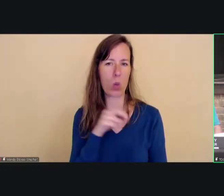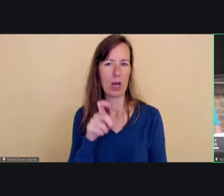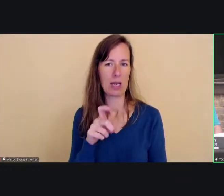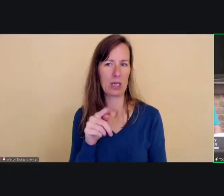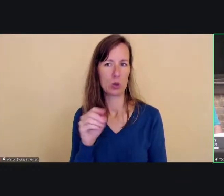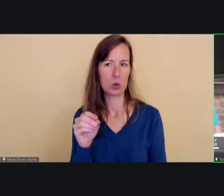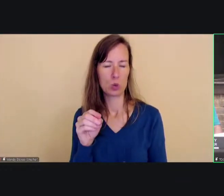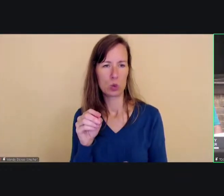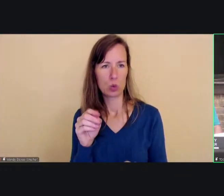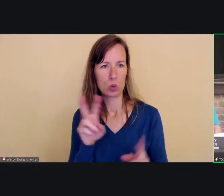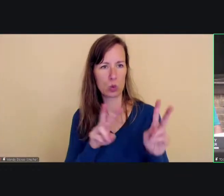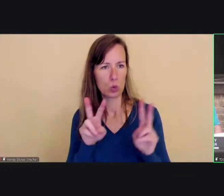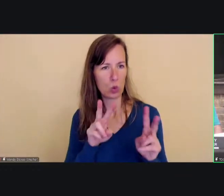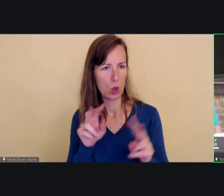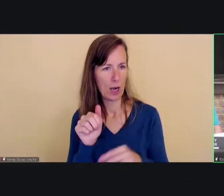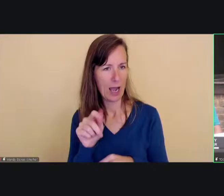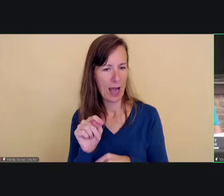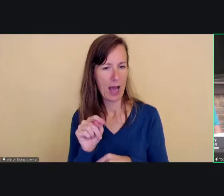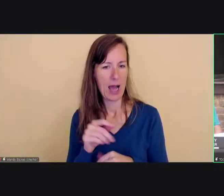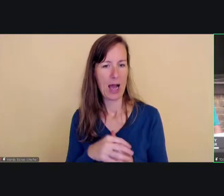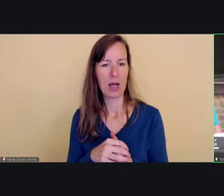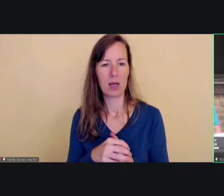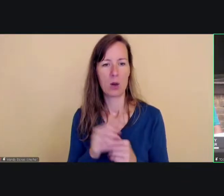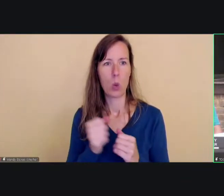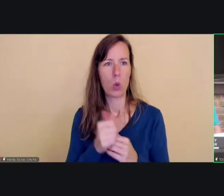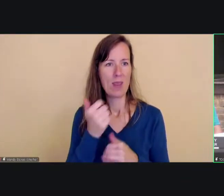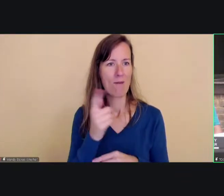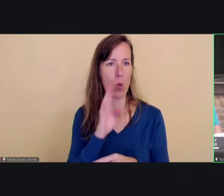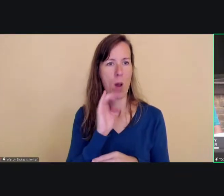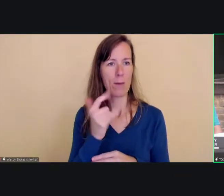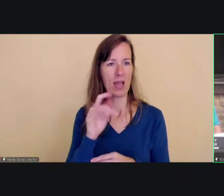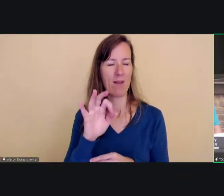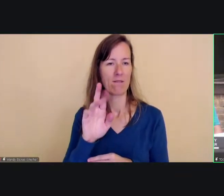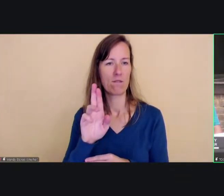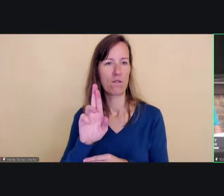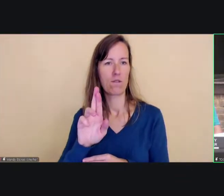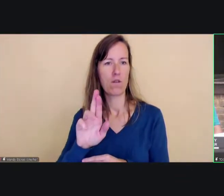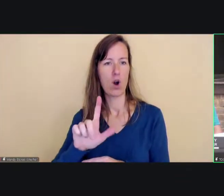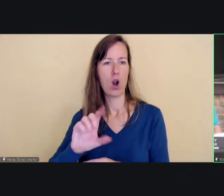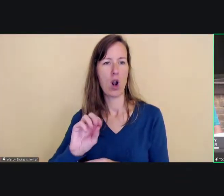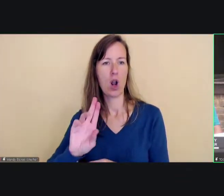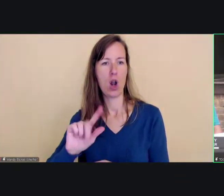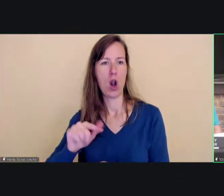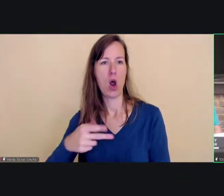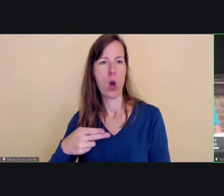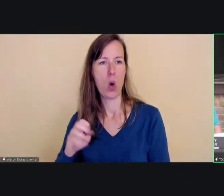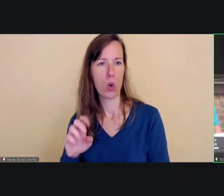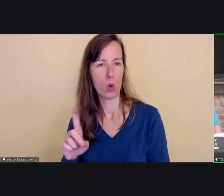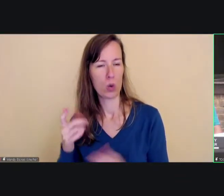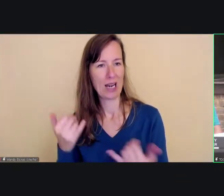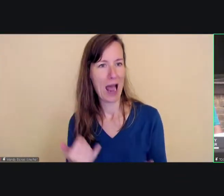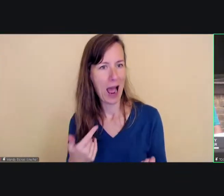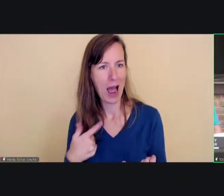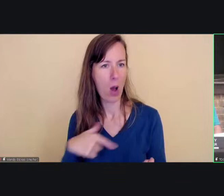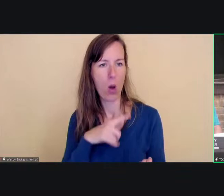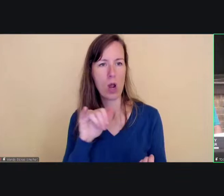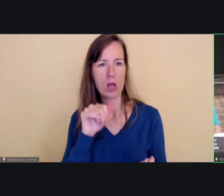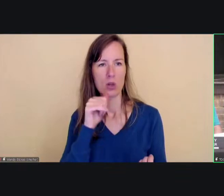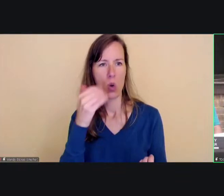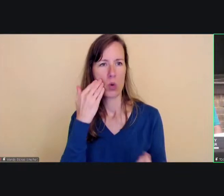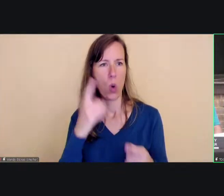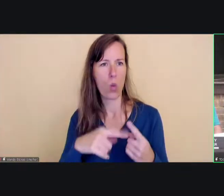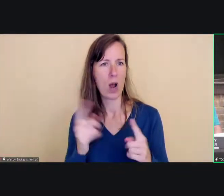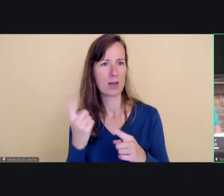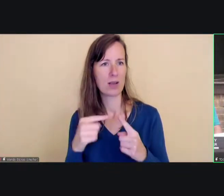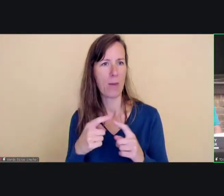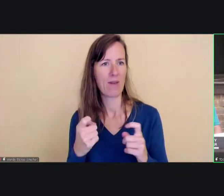being furloughed right now, but also we don't know what's coming down the pipeline going forward from